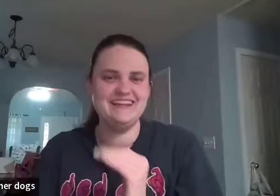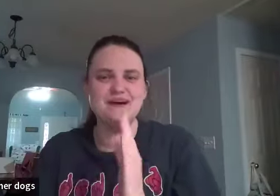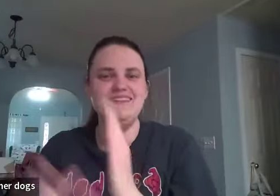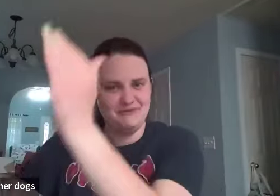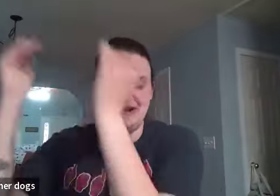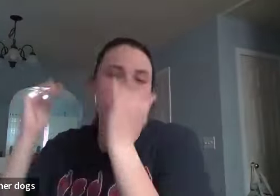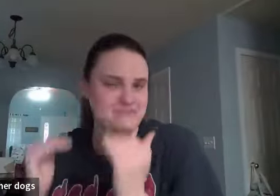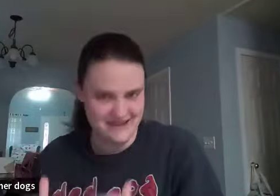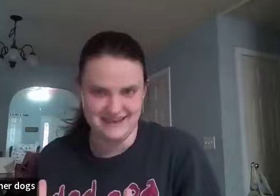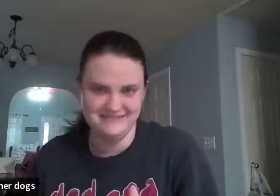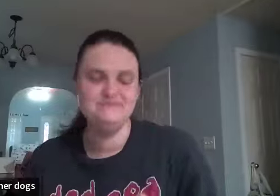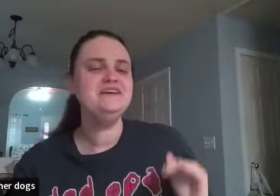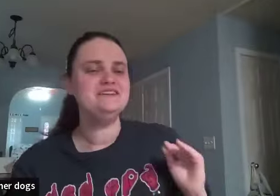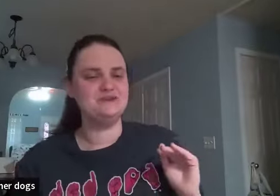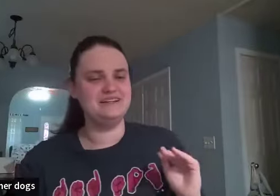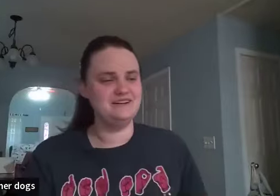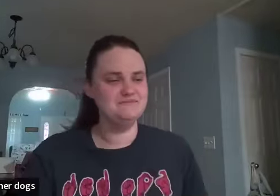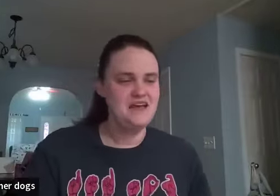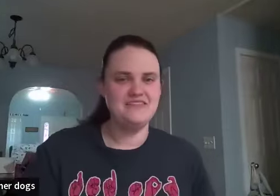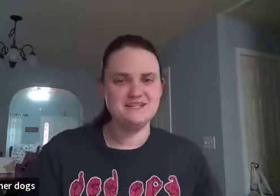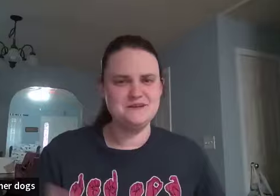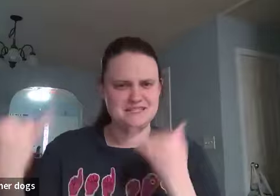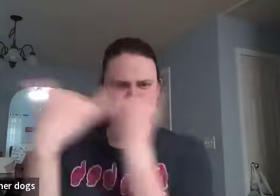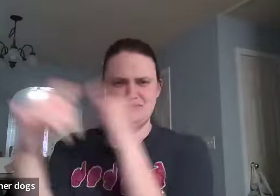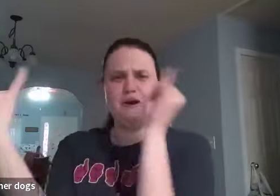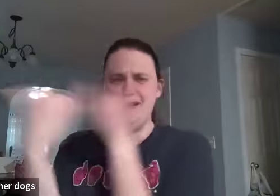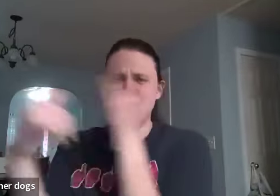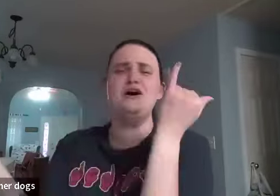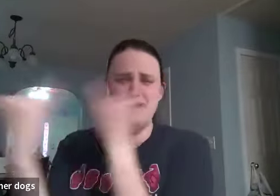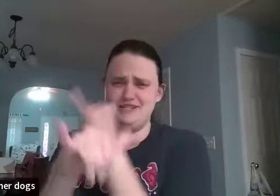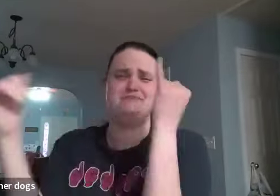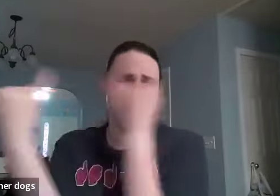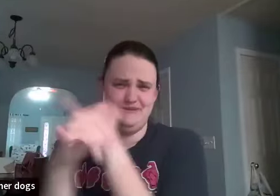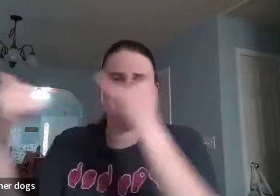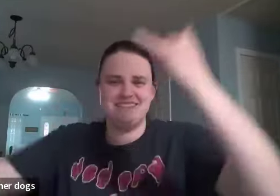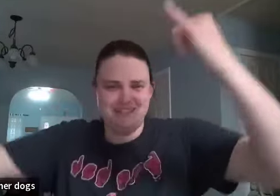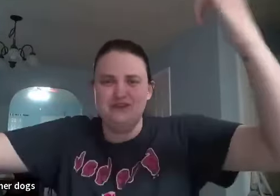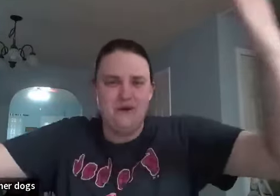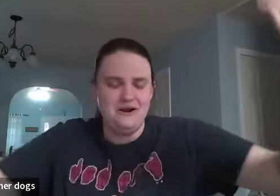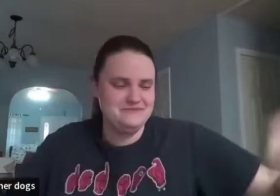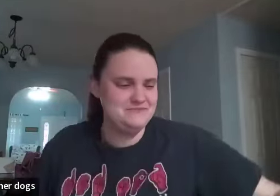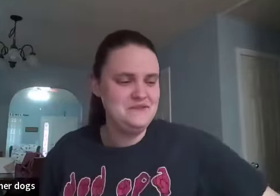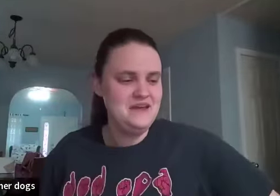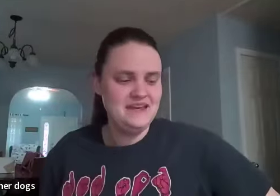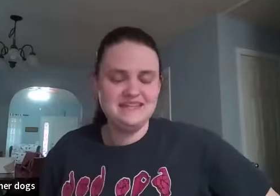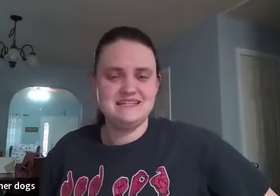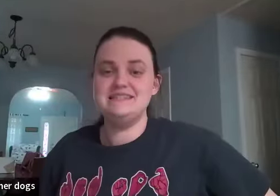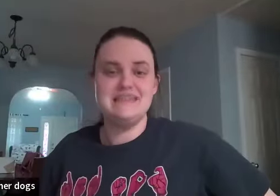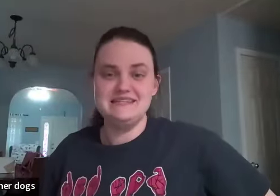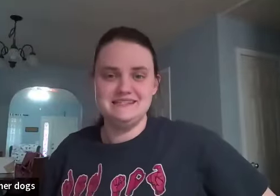That's my like, we're coming back down sort of deal. I think it's because it requires so much movement because it's two arms. It's intense.